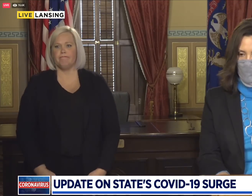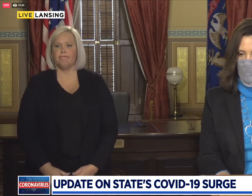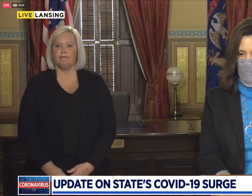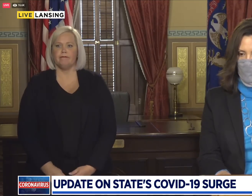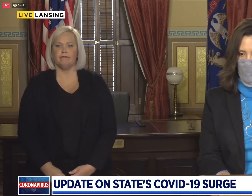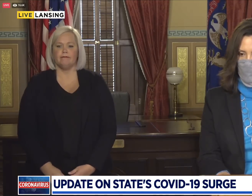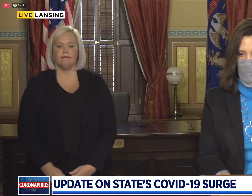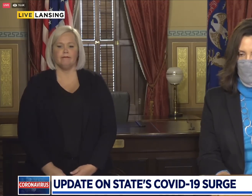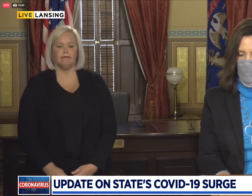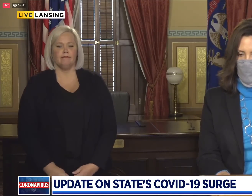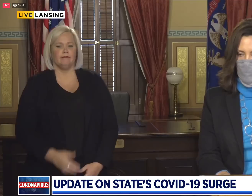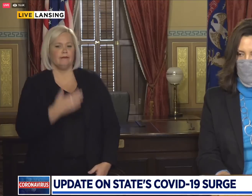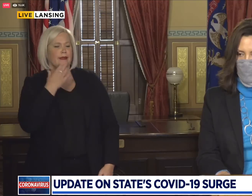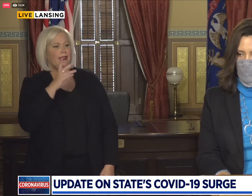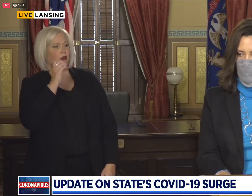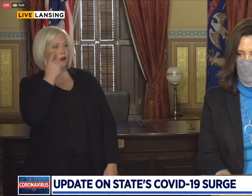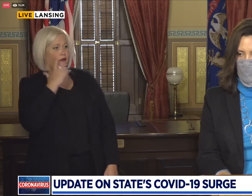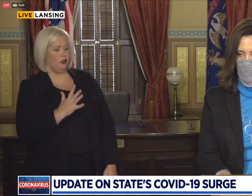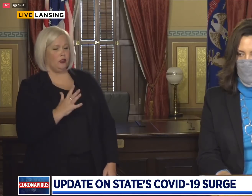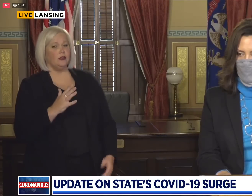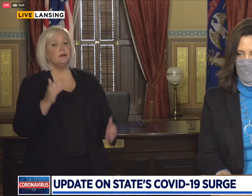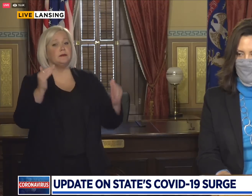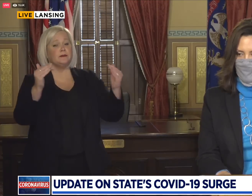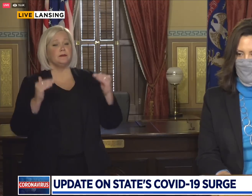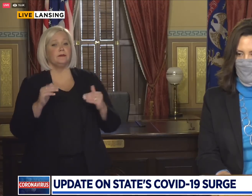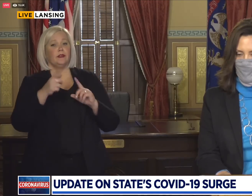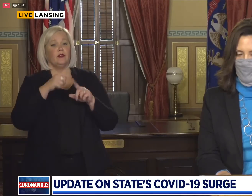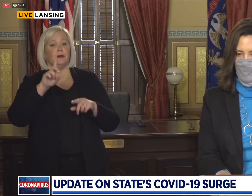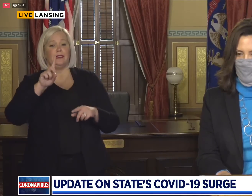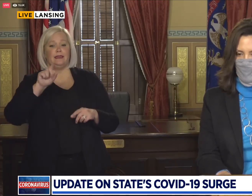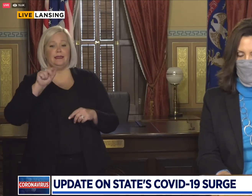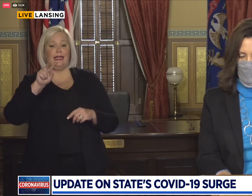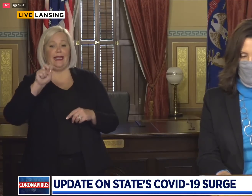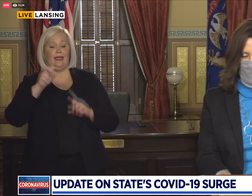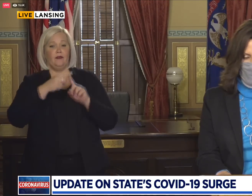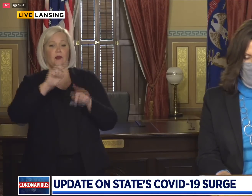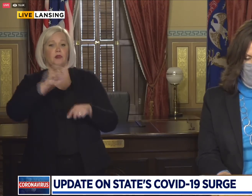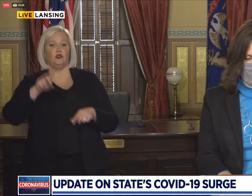Thank you, Governor. The next question will come from Dave with the Detroit Free Press.